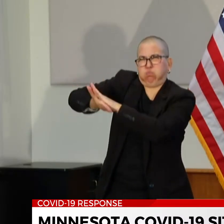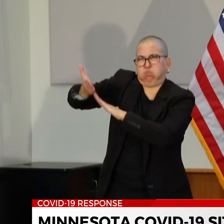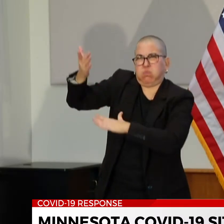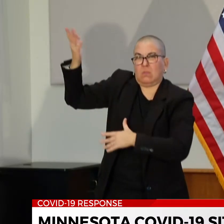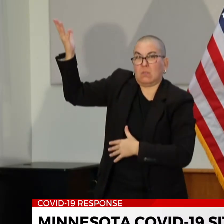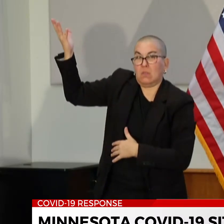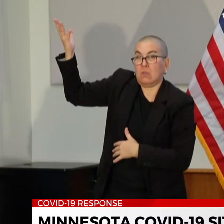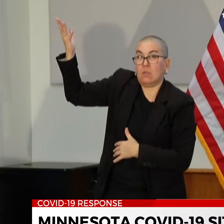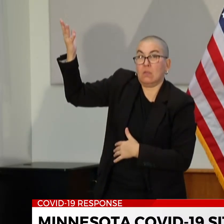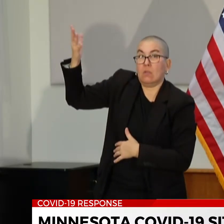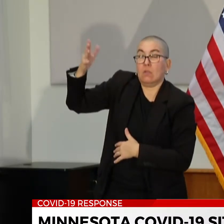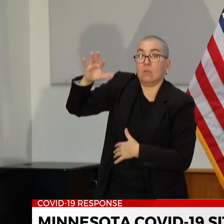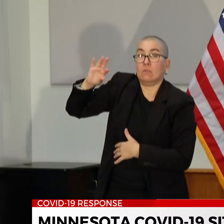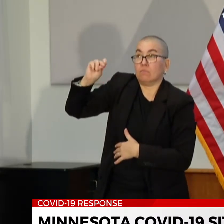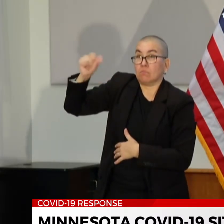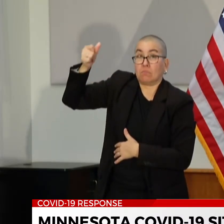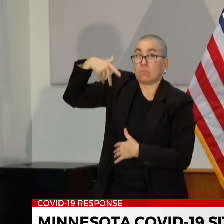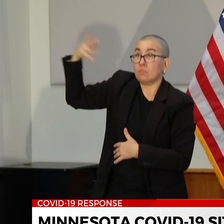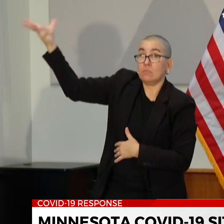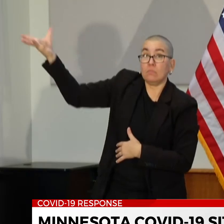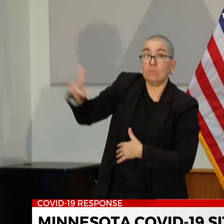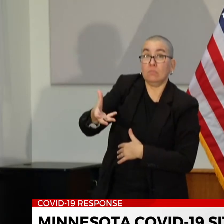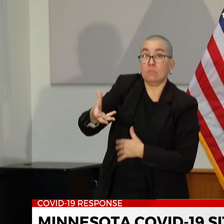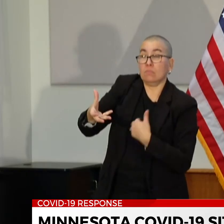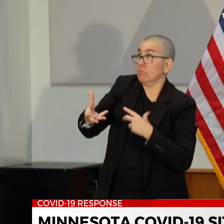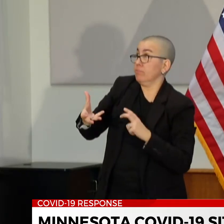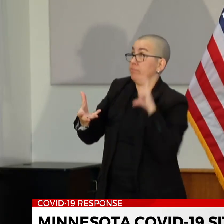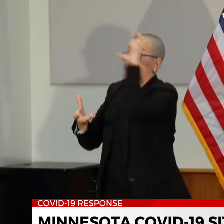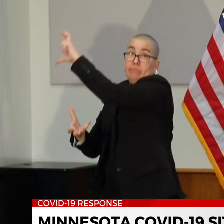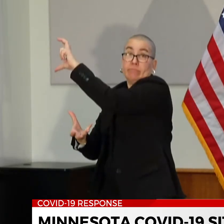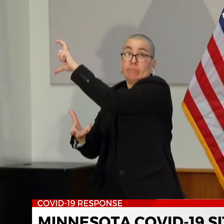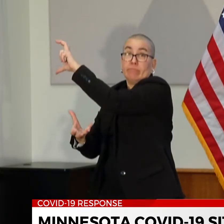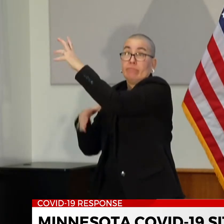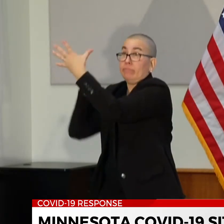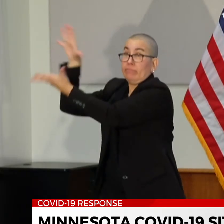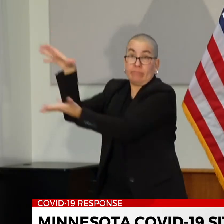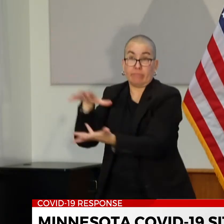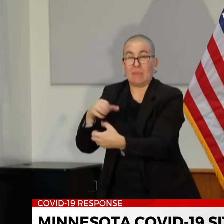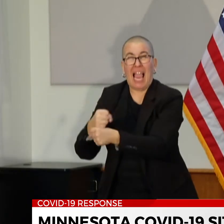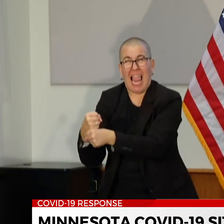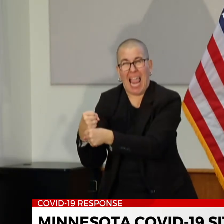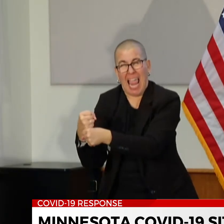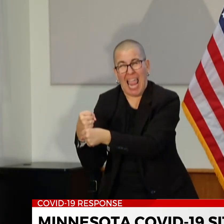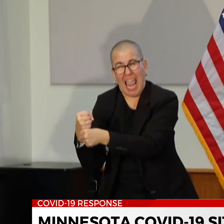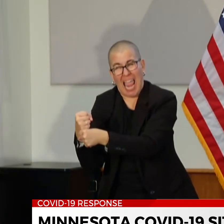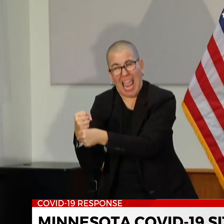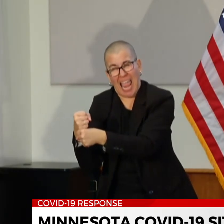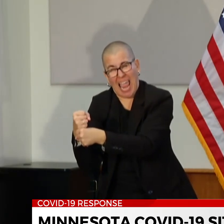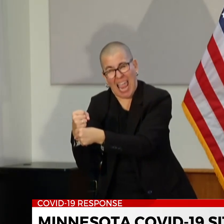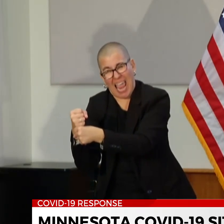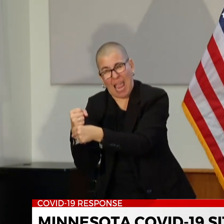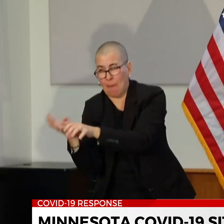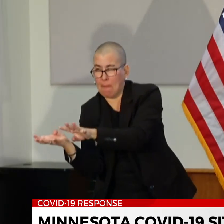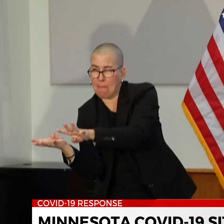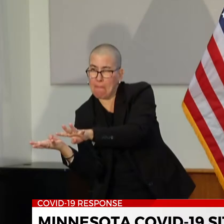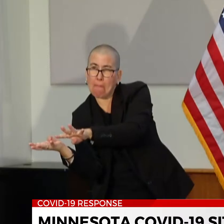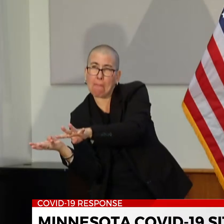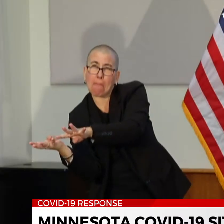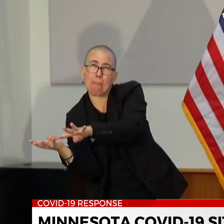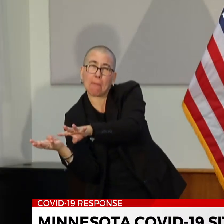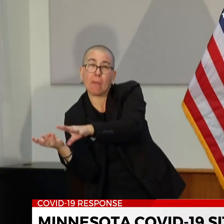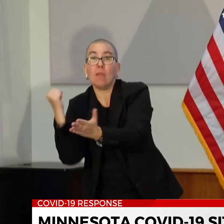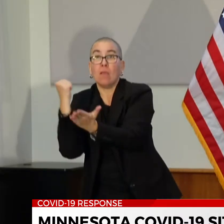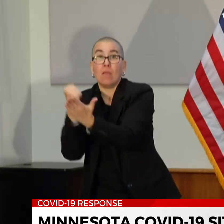was peace of mind financially that they could start preparing to manufacture simultaneously, where instead of they would have waited, and now on